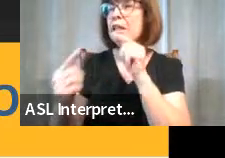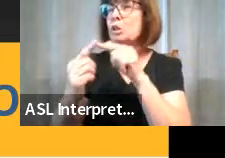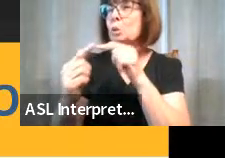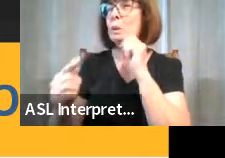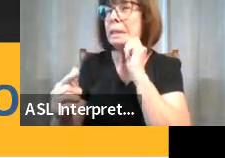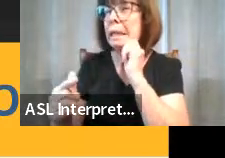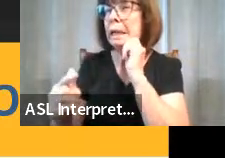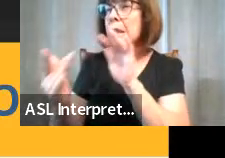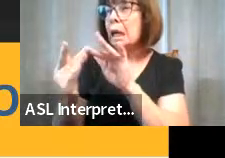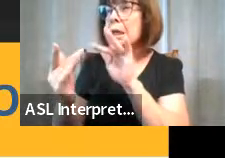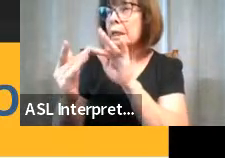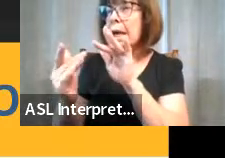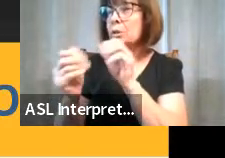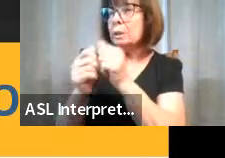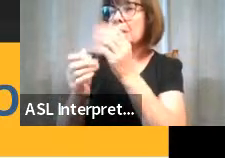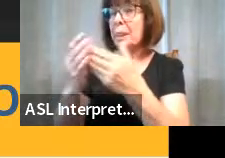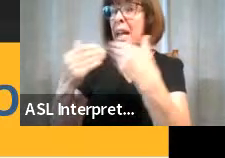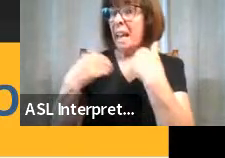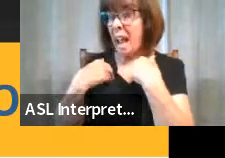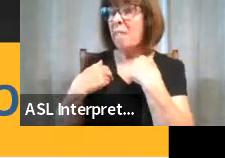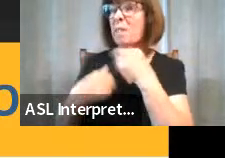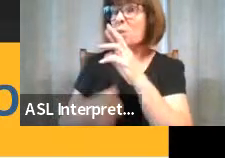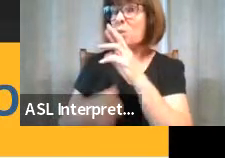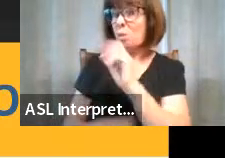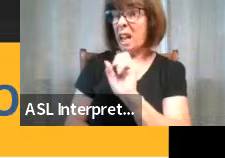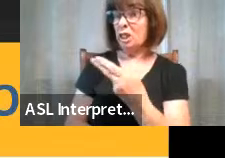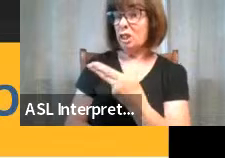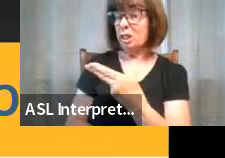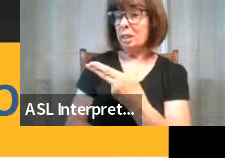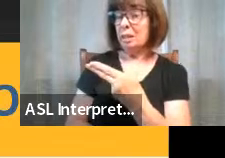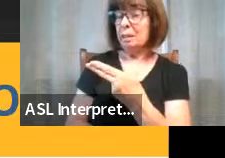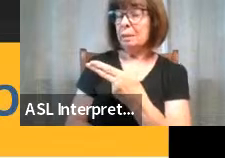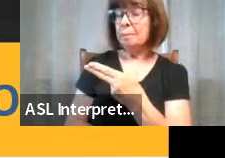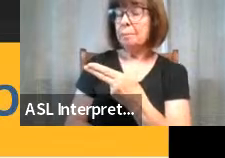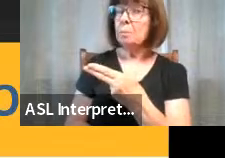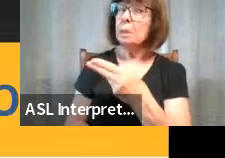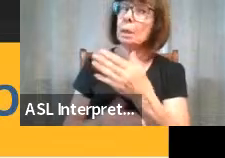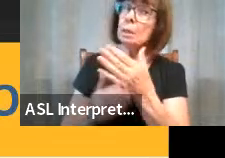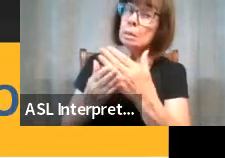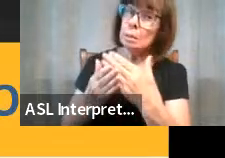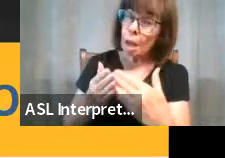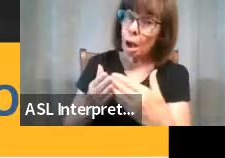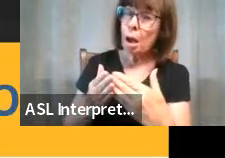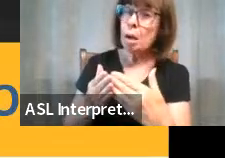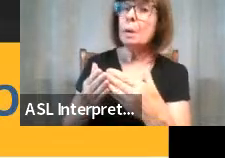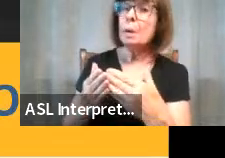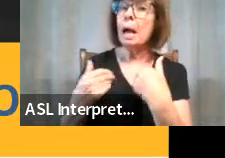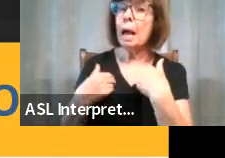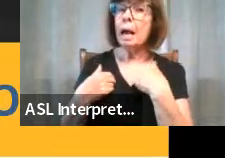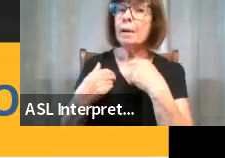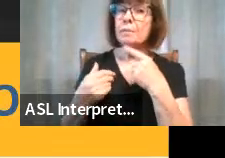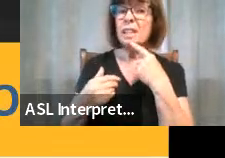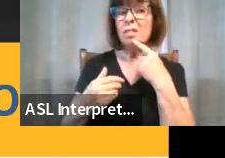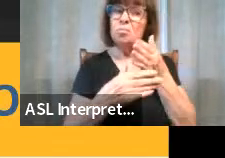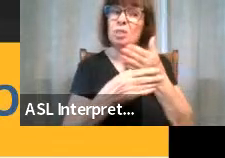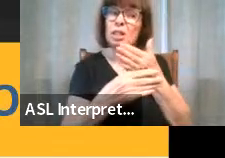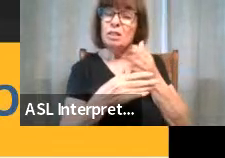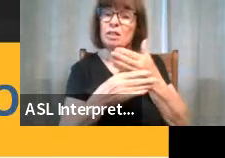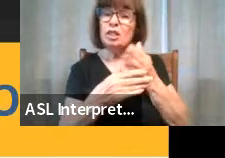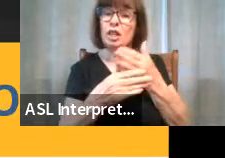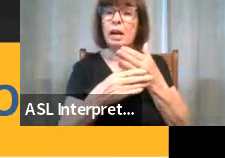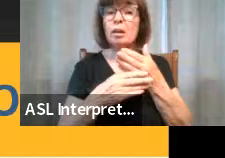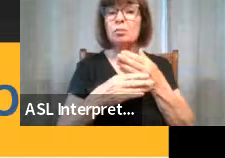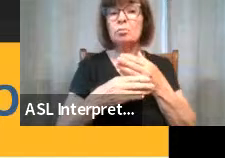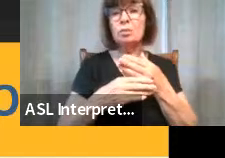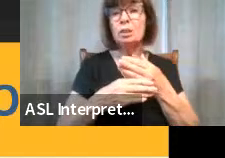someone likely to have had illness. Some persons with infection have reported that they have shared linens,